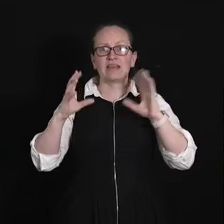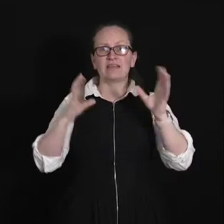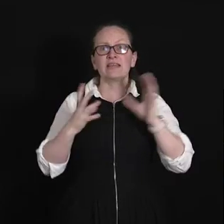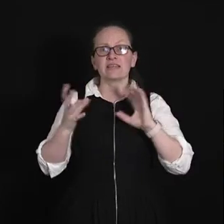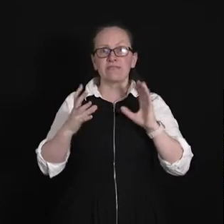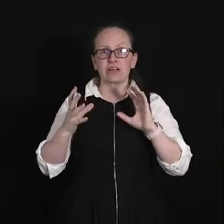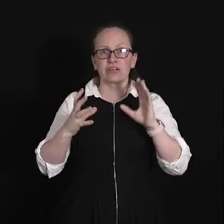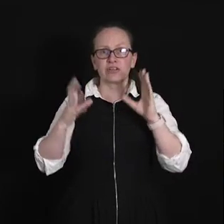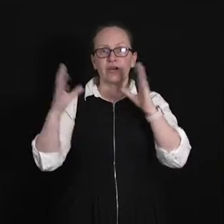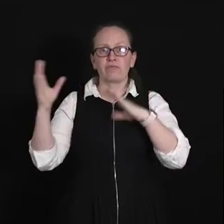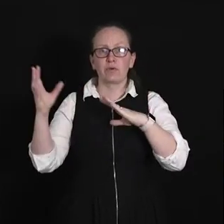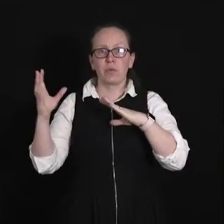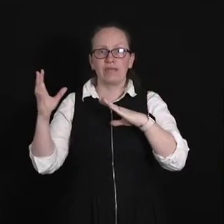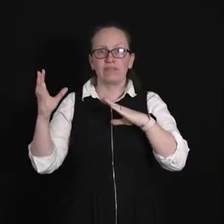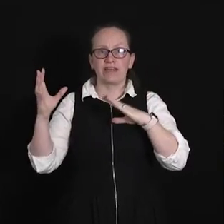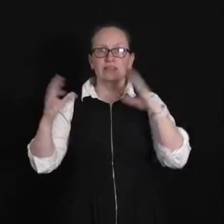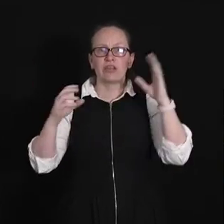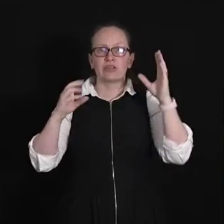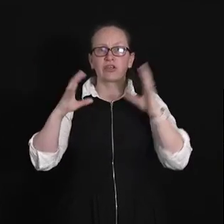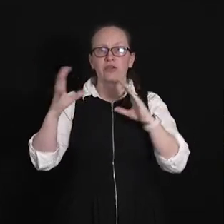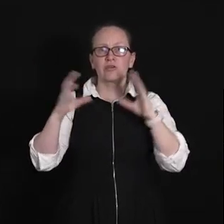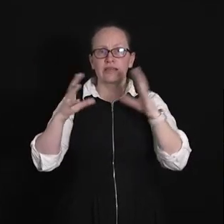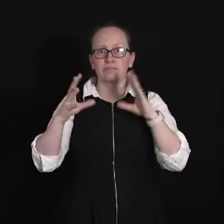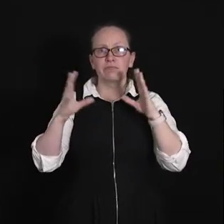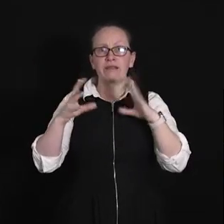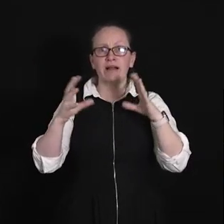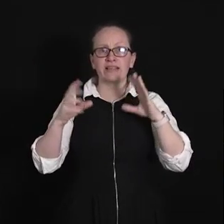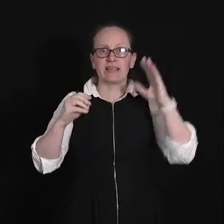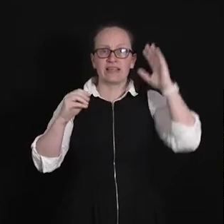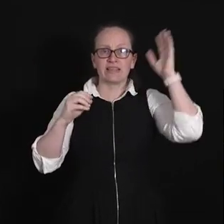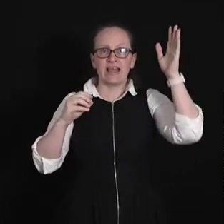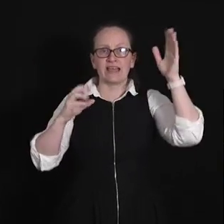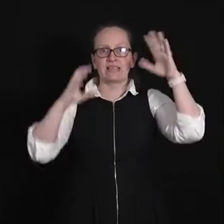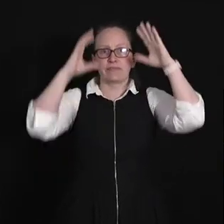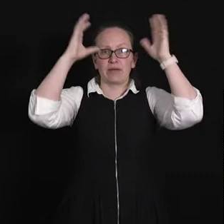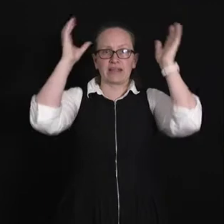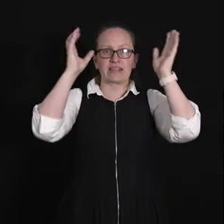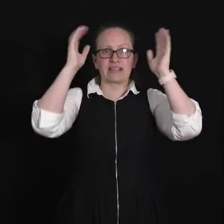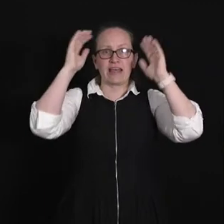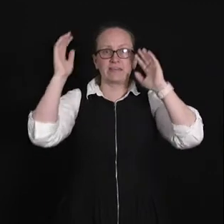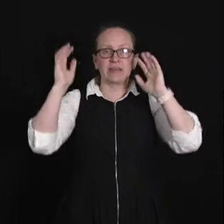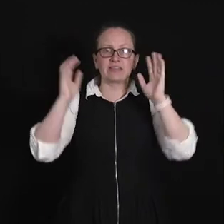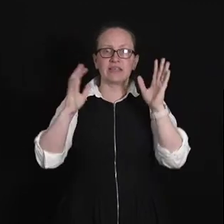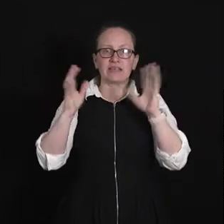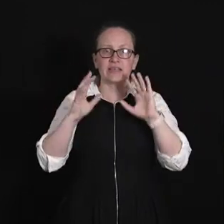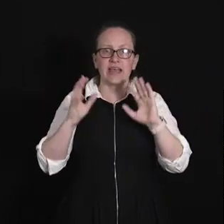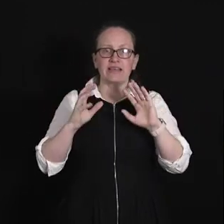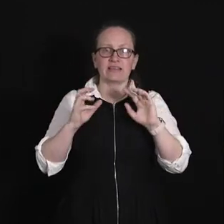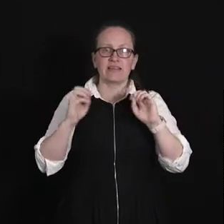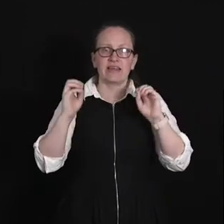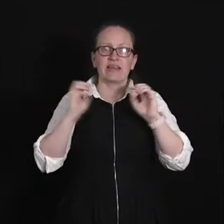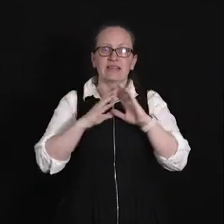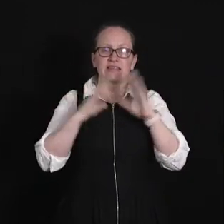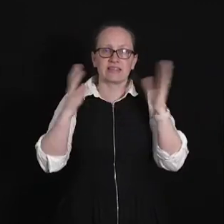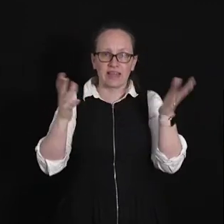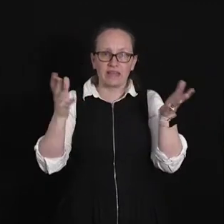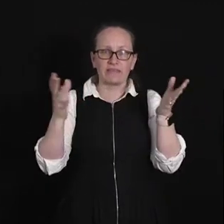it is a function of the wavelength. So we write it as S brackets lambda to indicate that it's a function